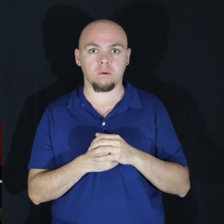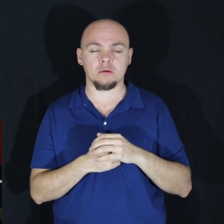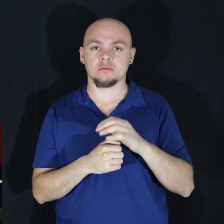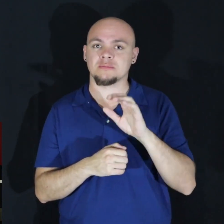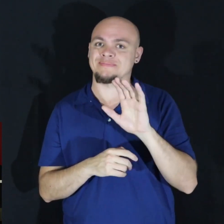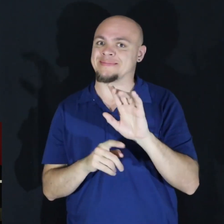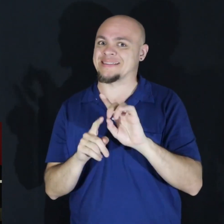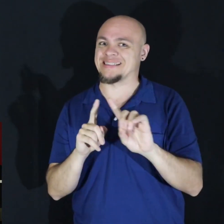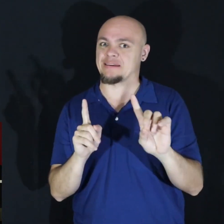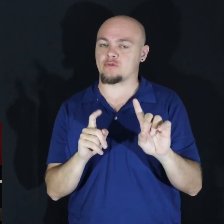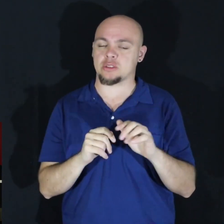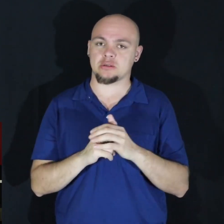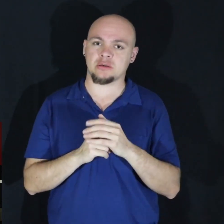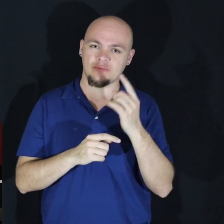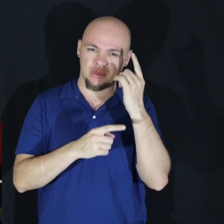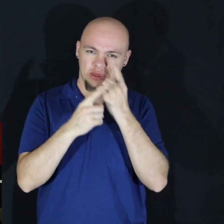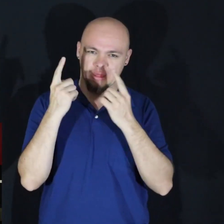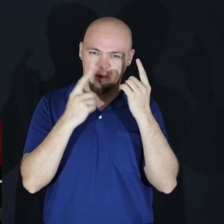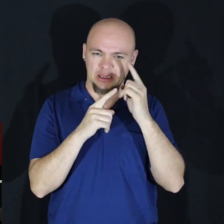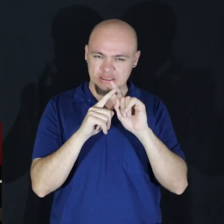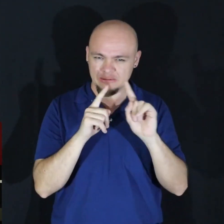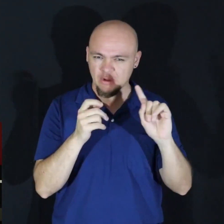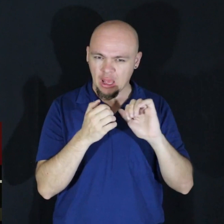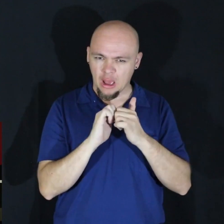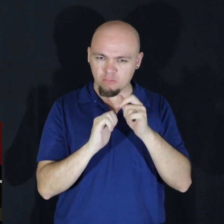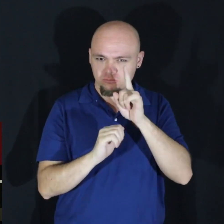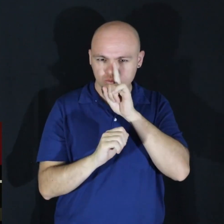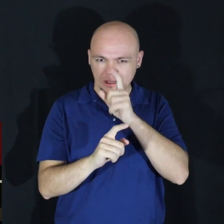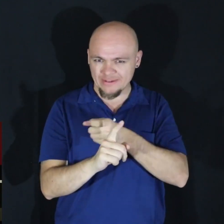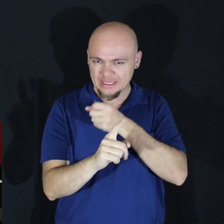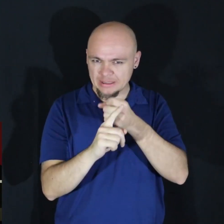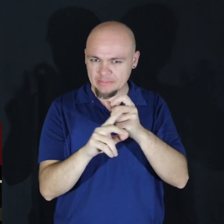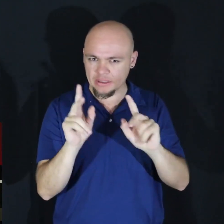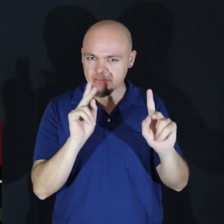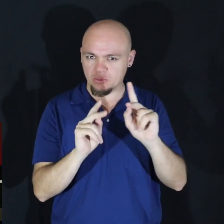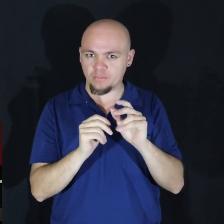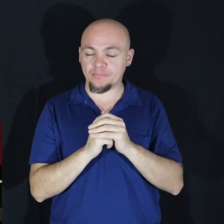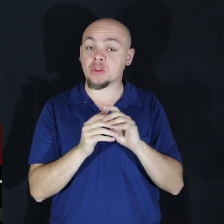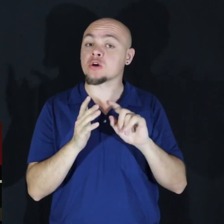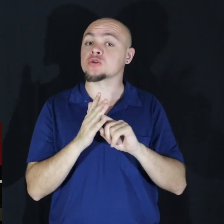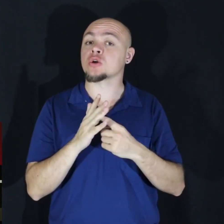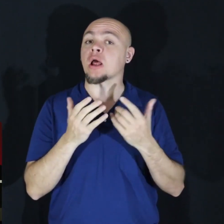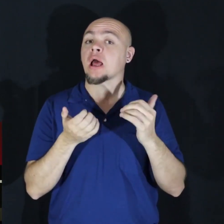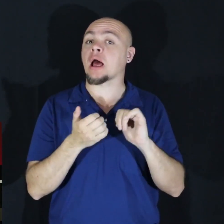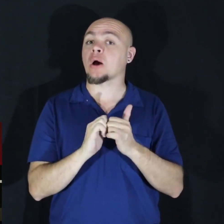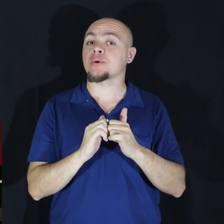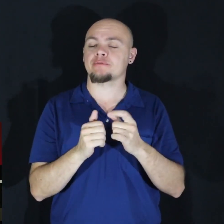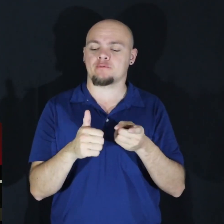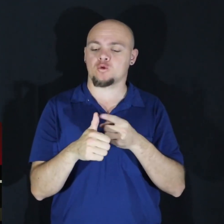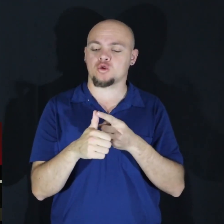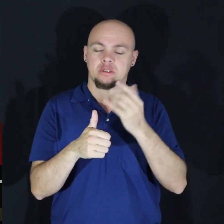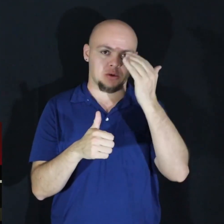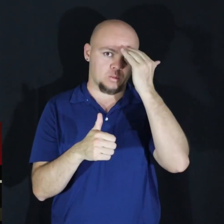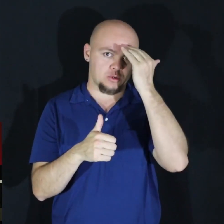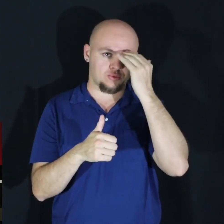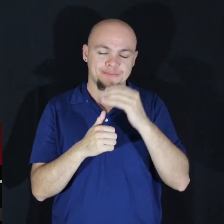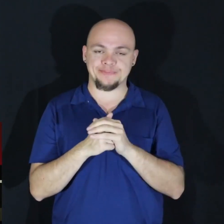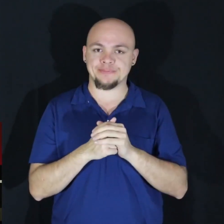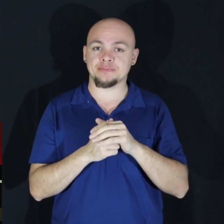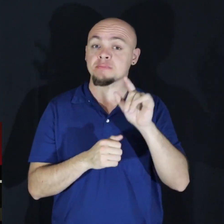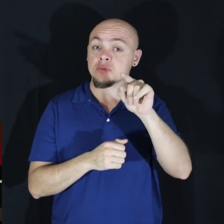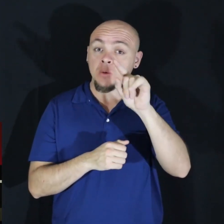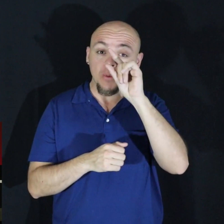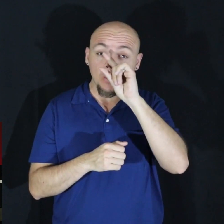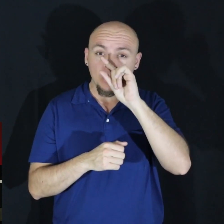very different. We've got to think differently about privacy. And it starts with awareness. When was the last time you Googled